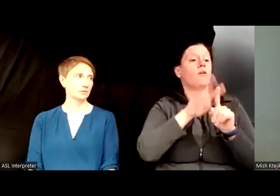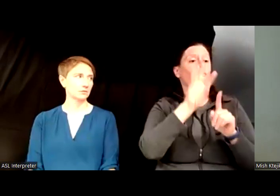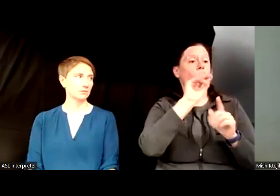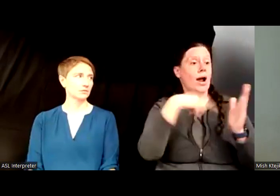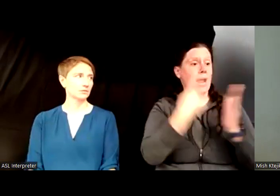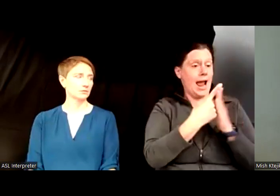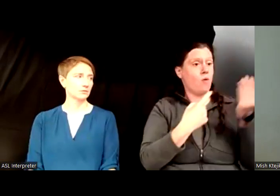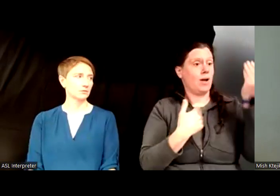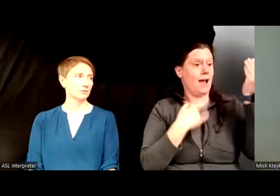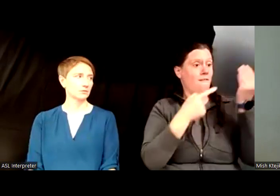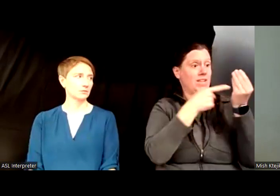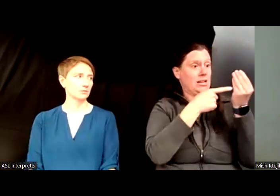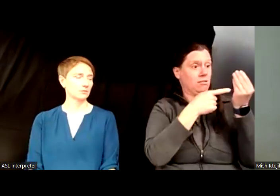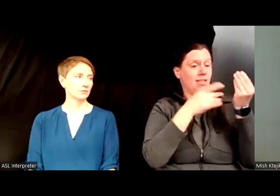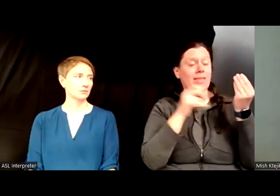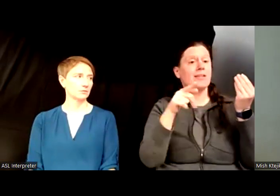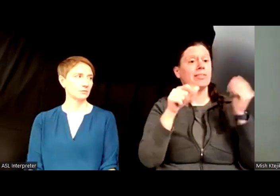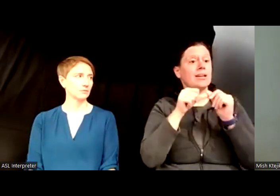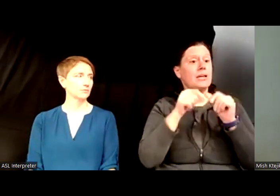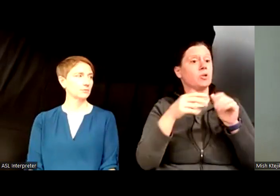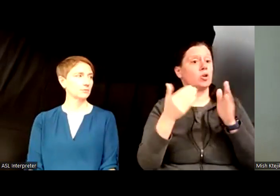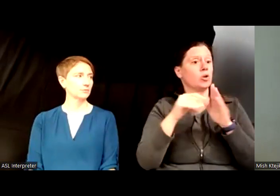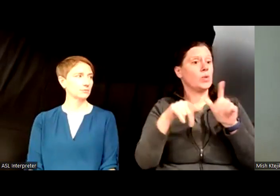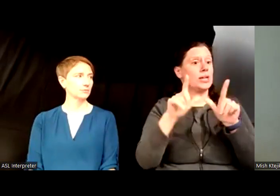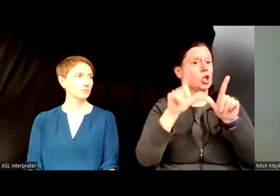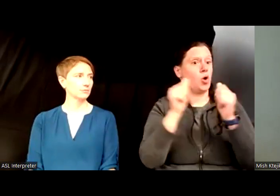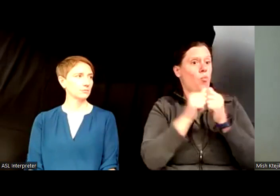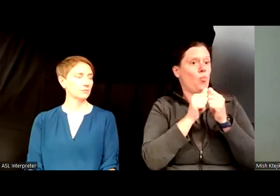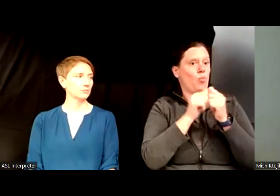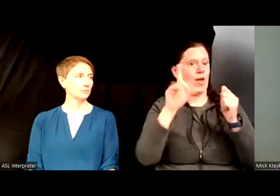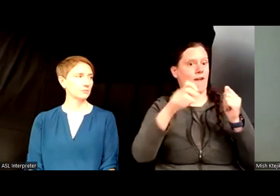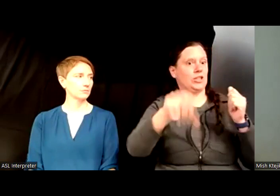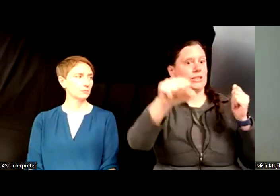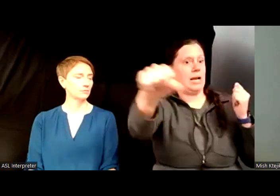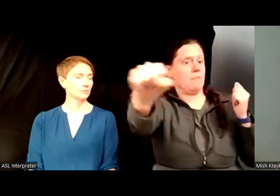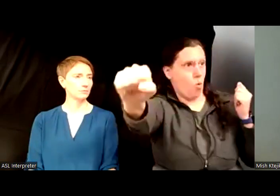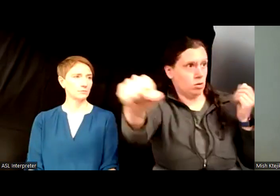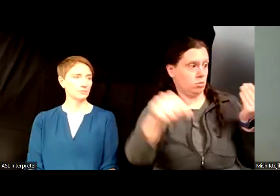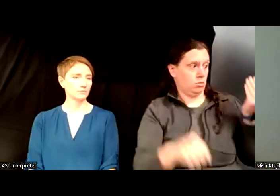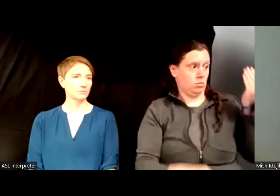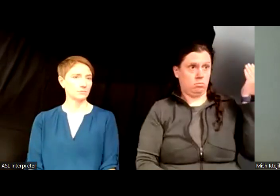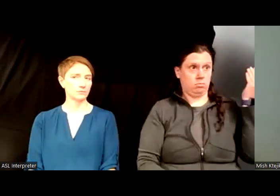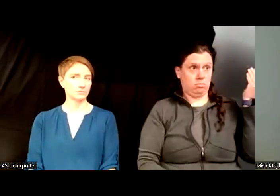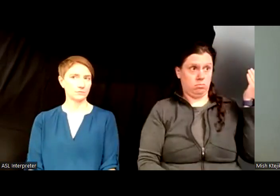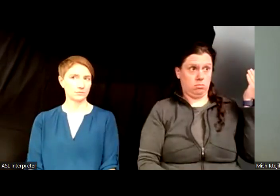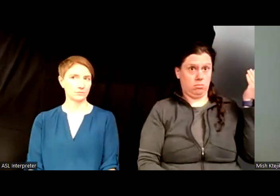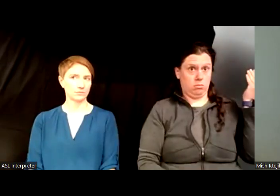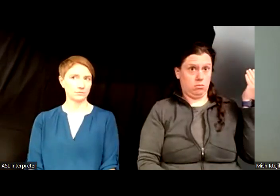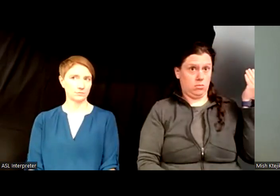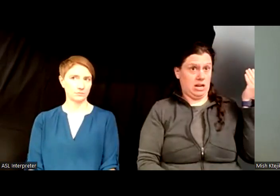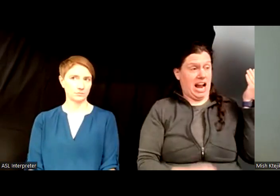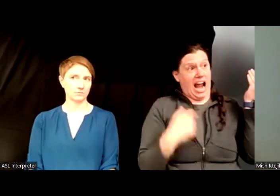Okay, so just one time, the 40 hours, and once you have that, in term, so You can renew. you